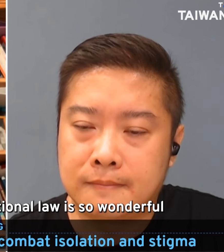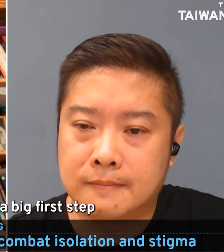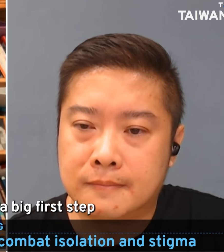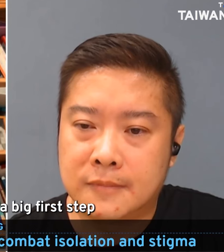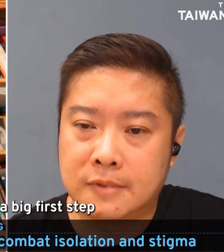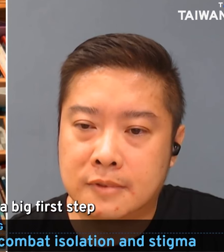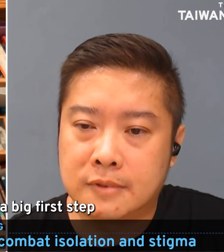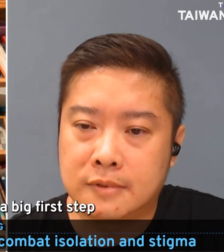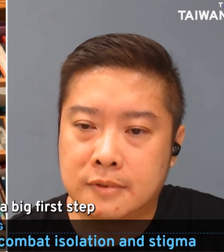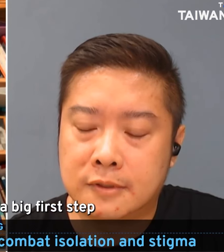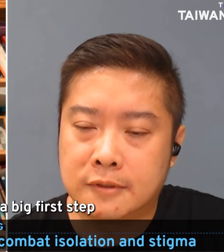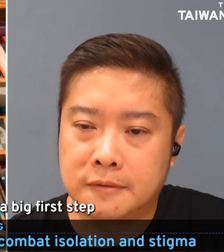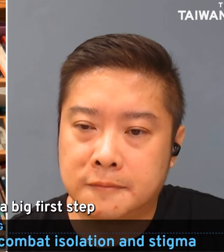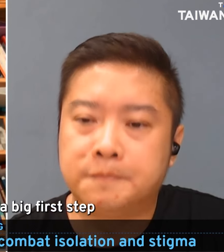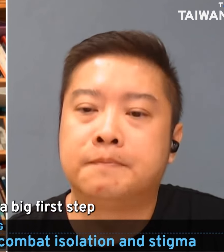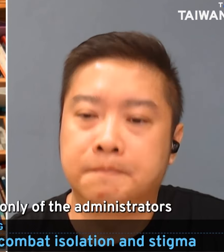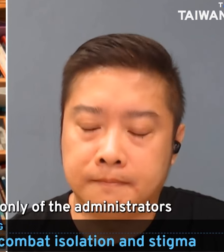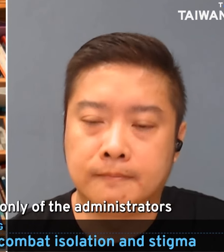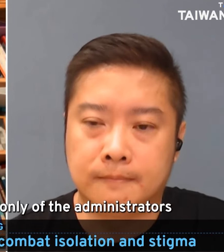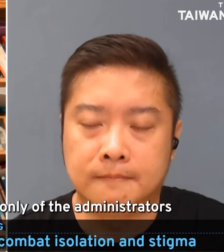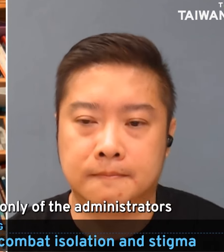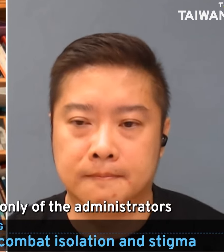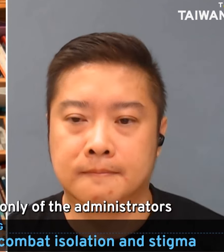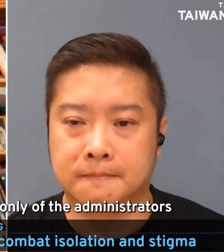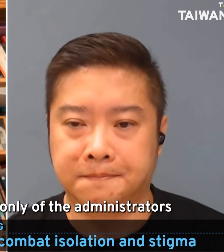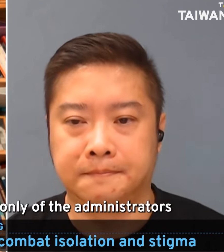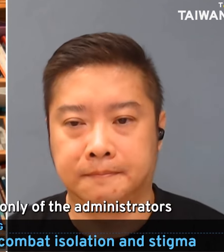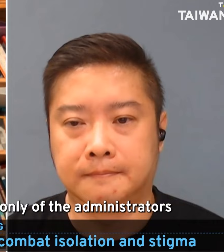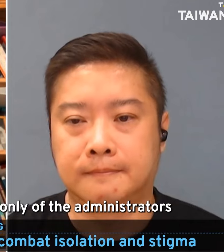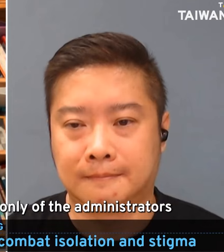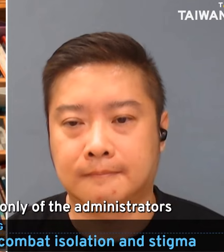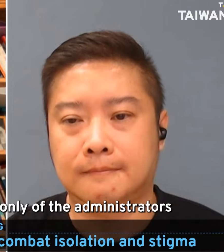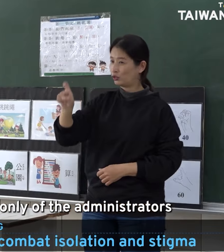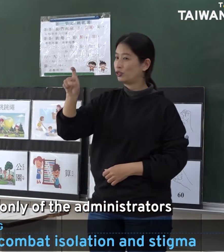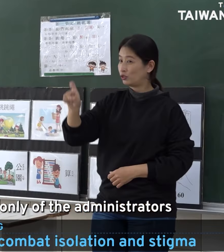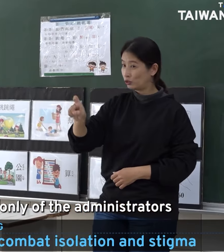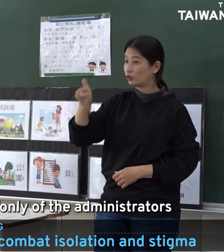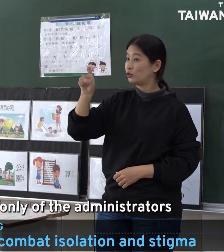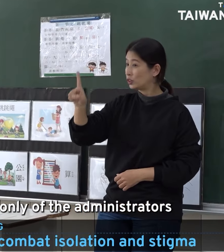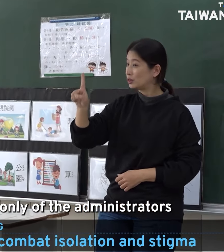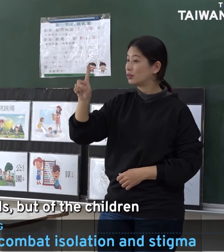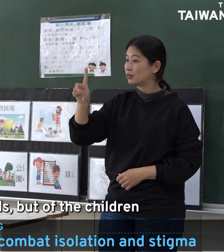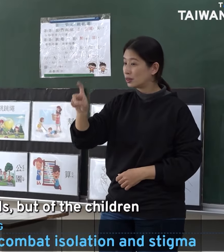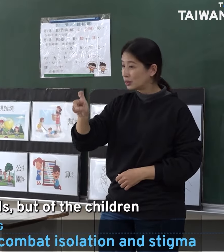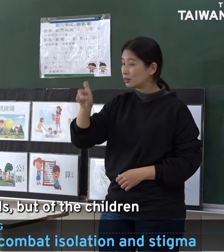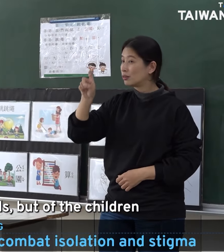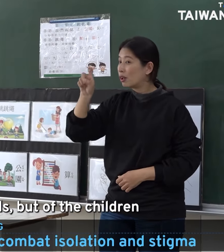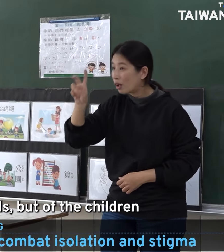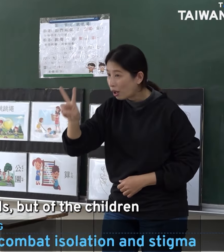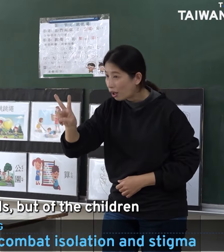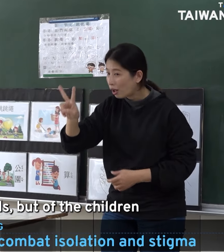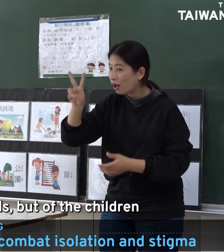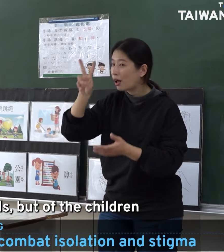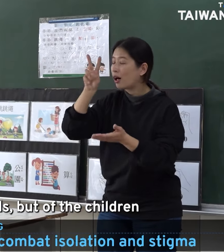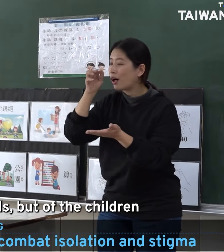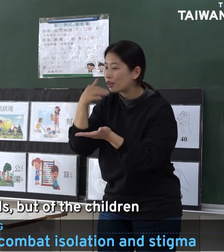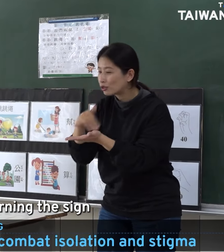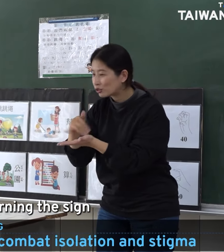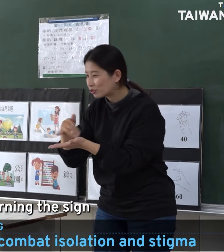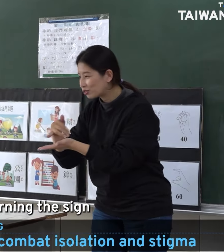because it's a big first step to change attitudes, not only of the administrators in the public schools, but of the children who are learning the